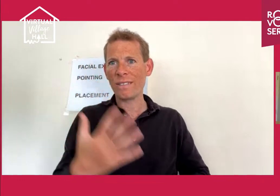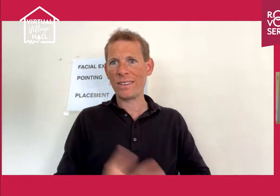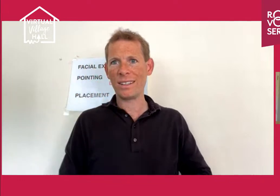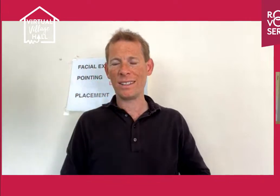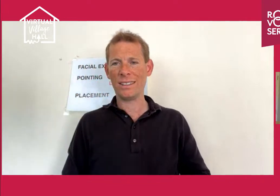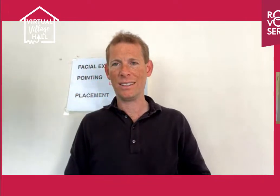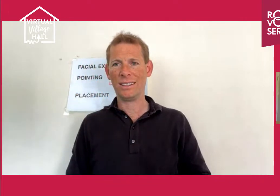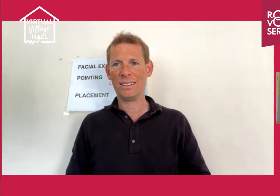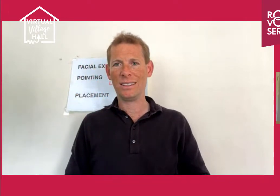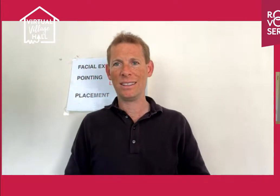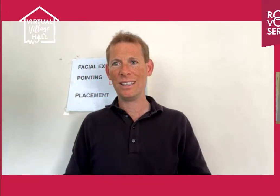she's beautiful,